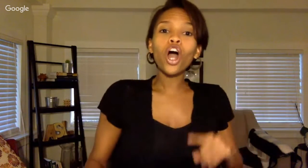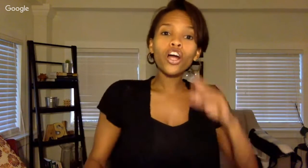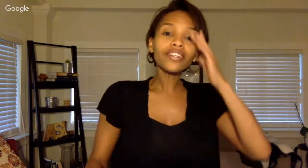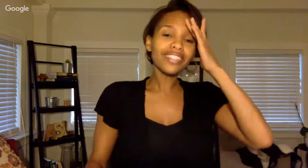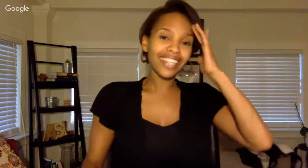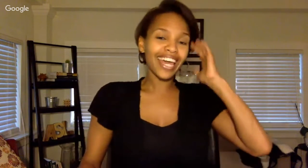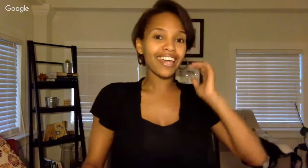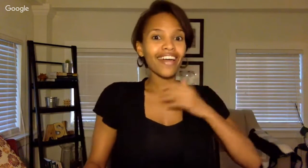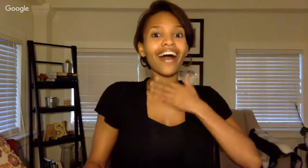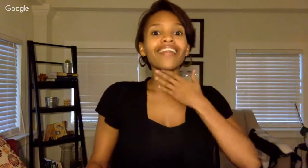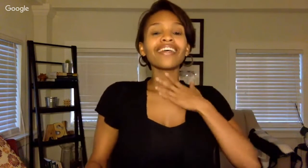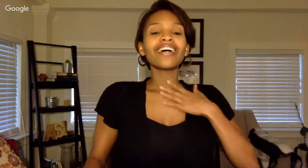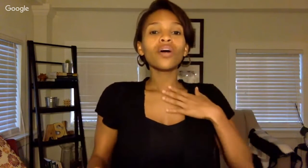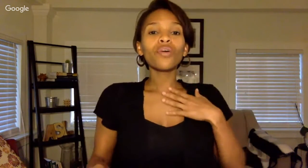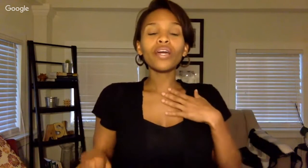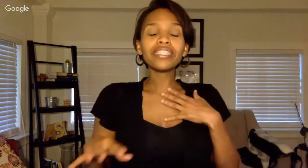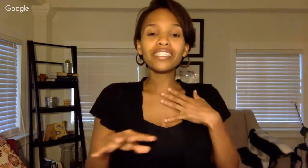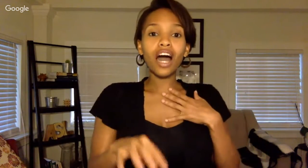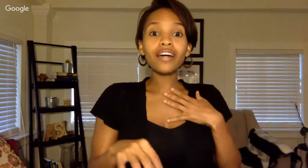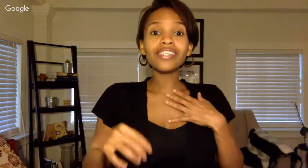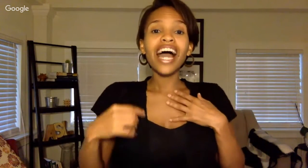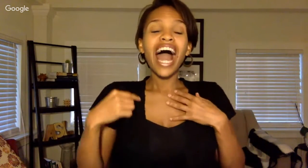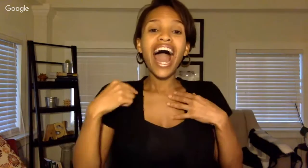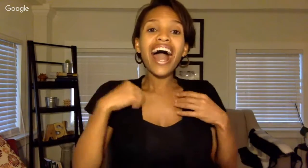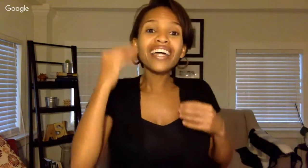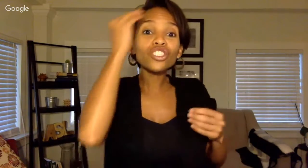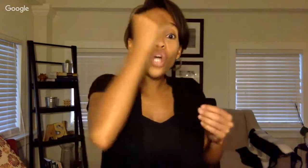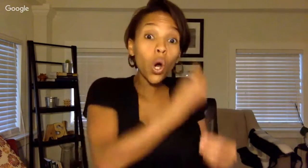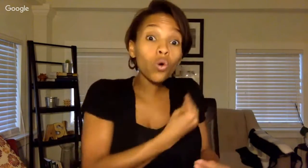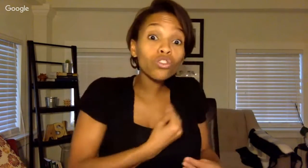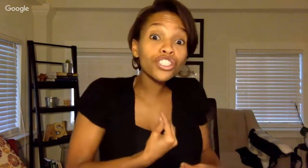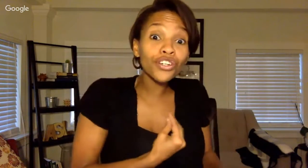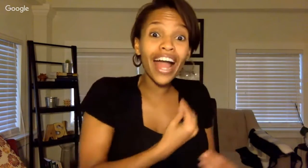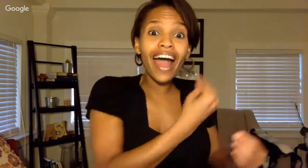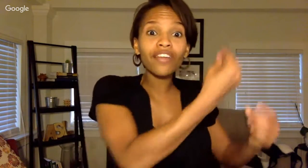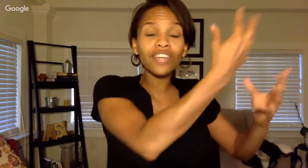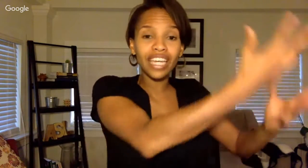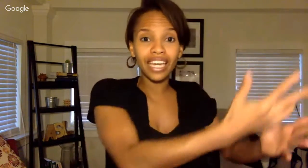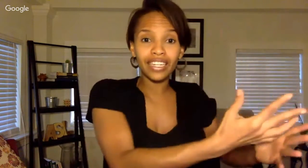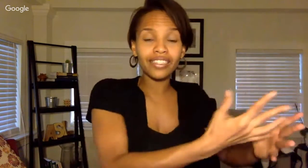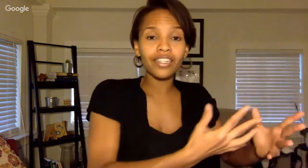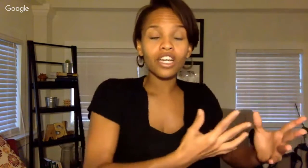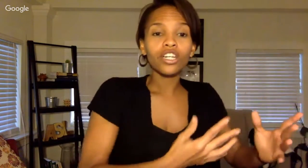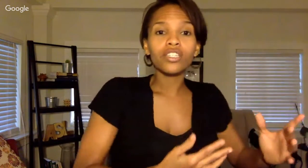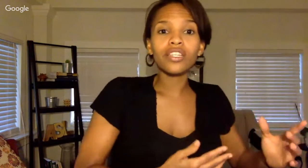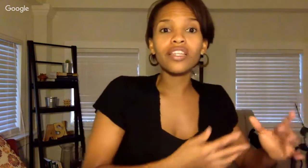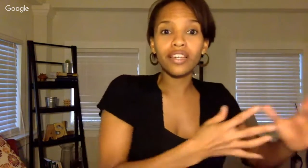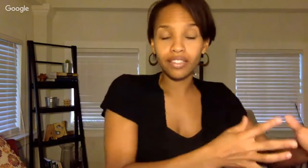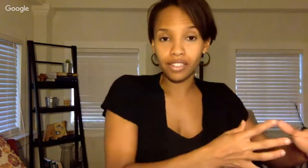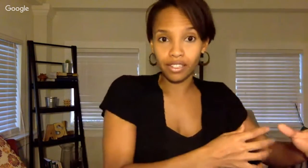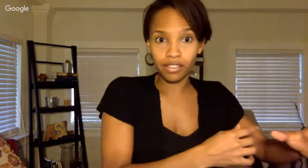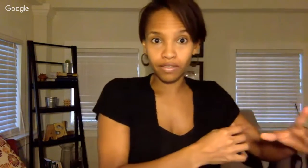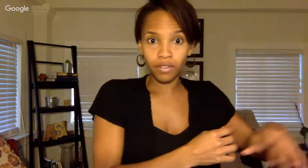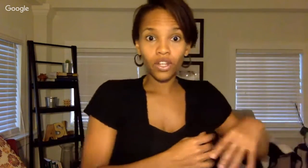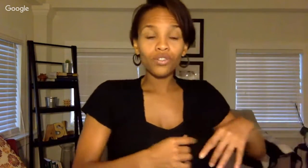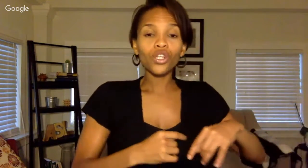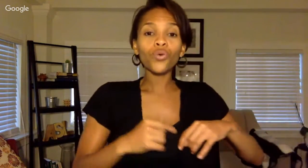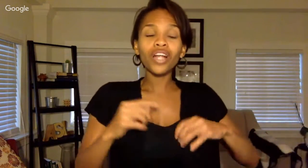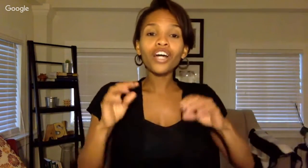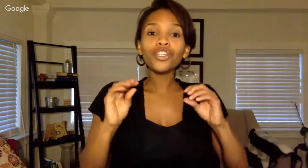aren't saying that, it's not, I told your advocate this. So we're not using